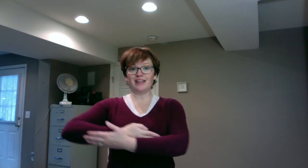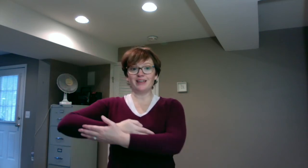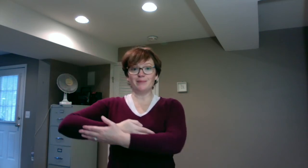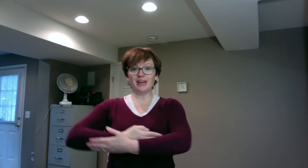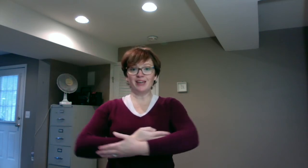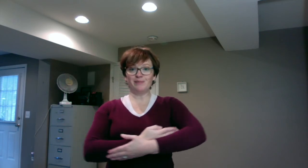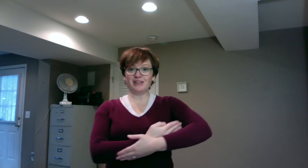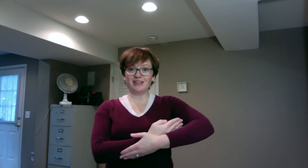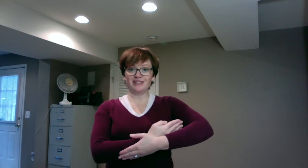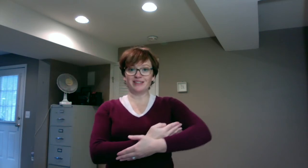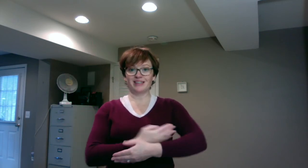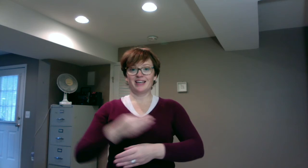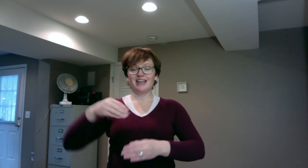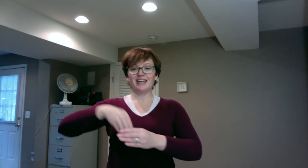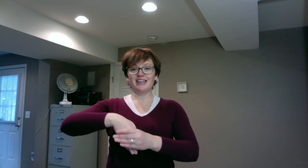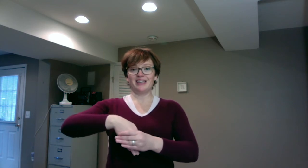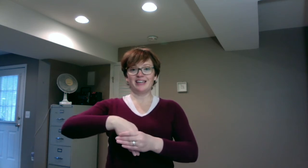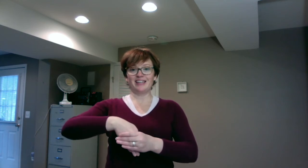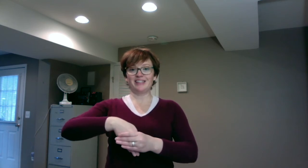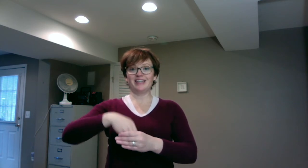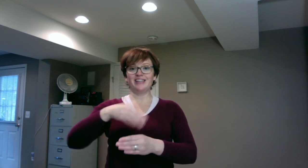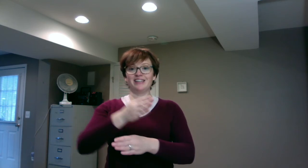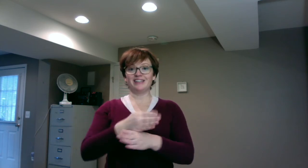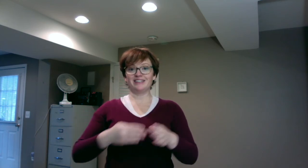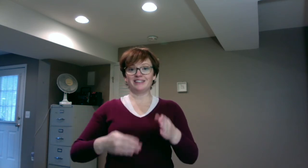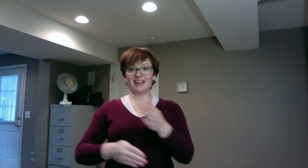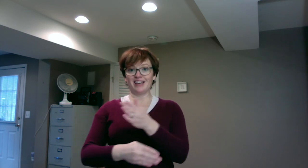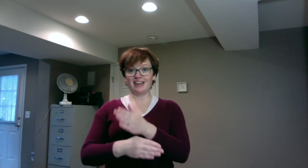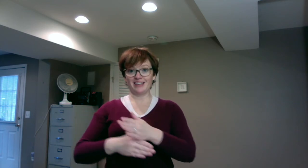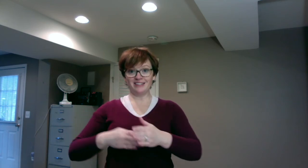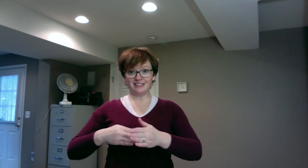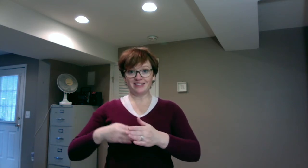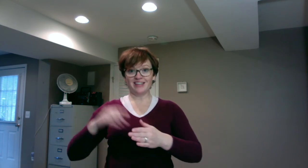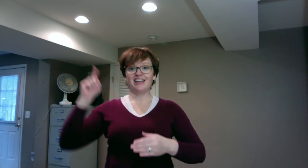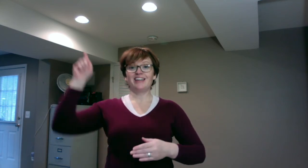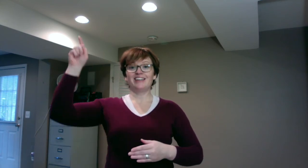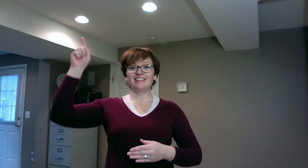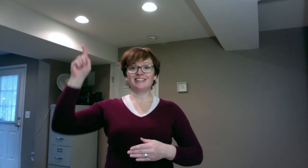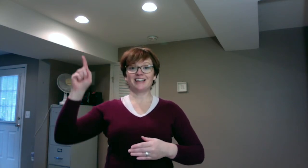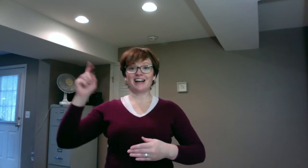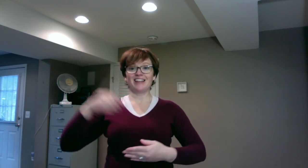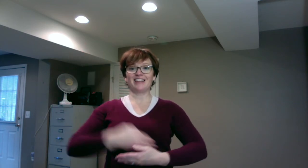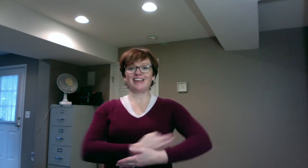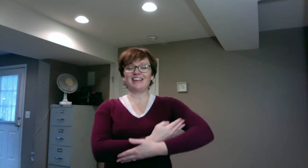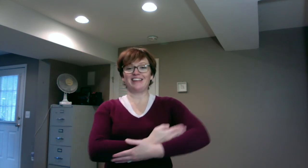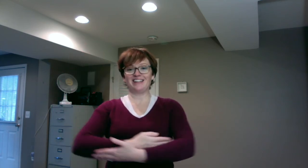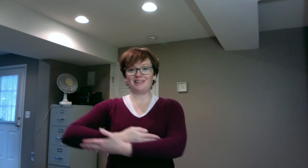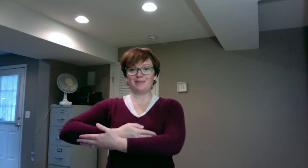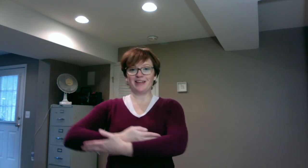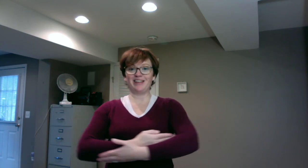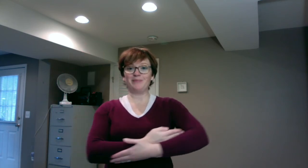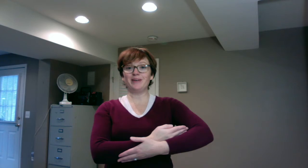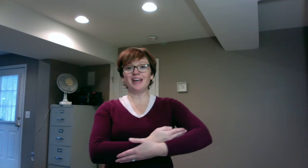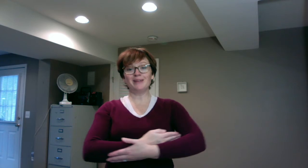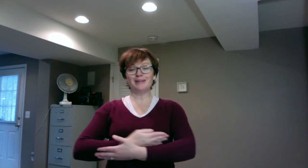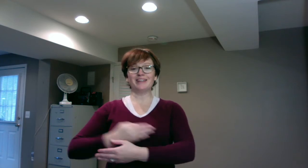bitty babies in his hands. He's got the itty bitty